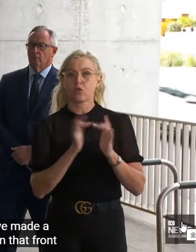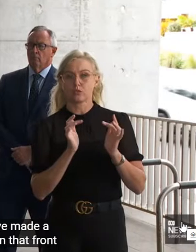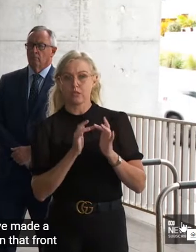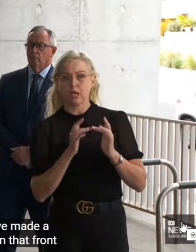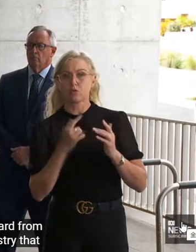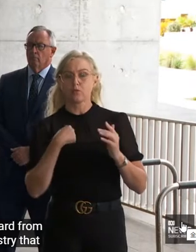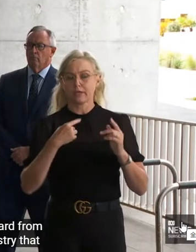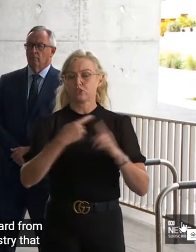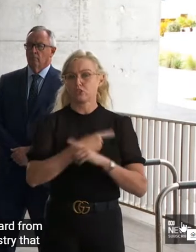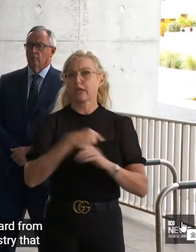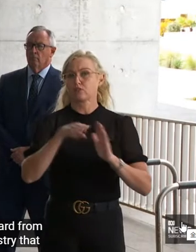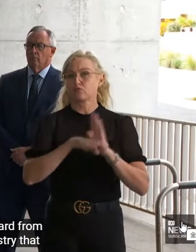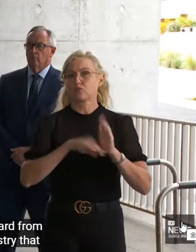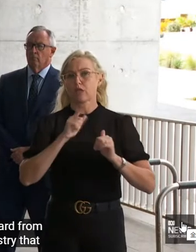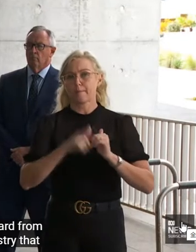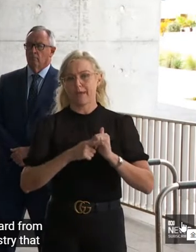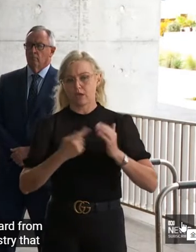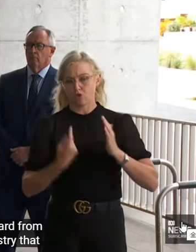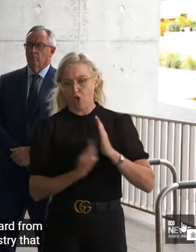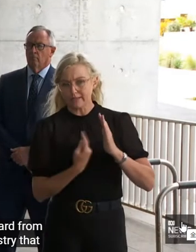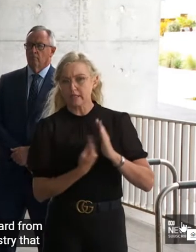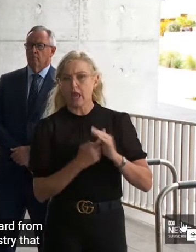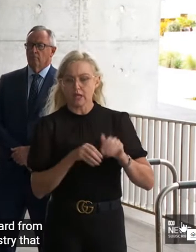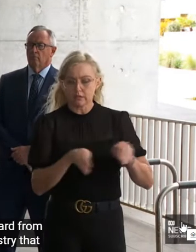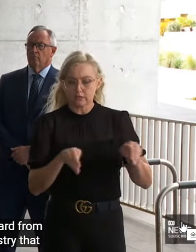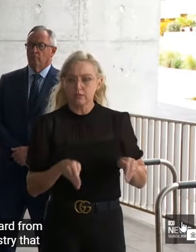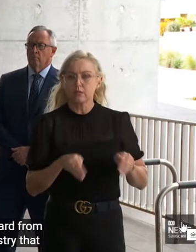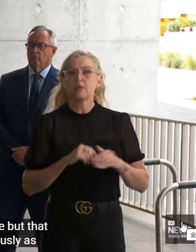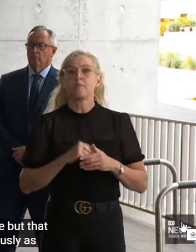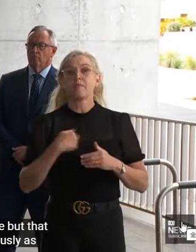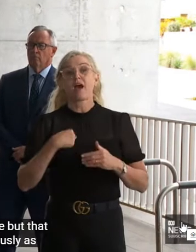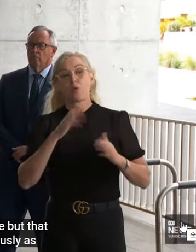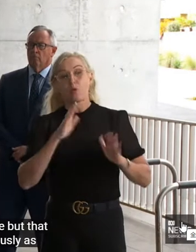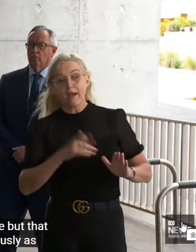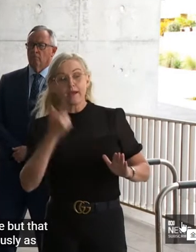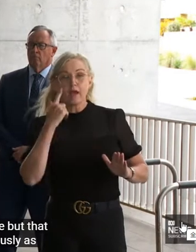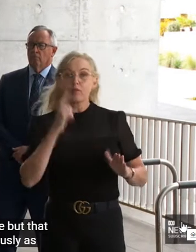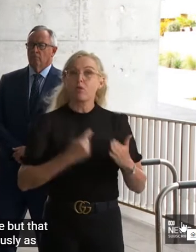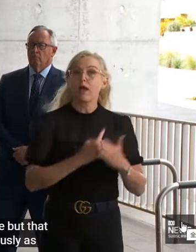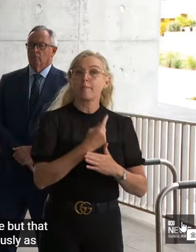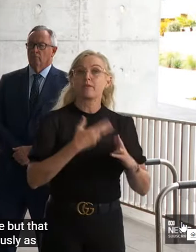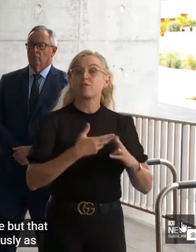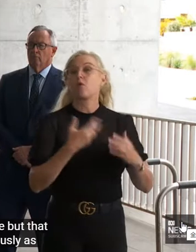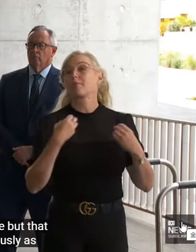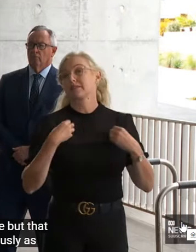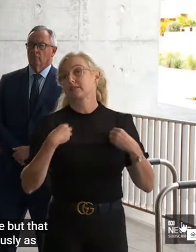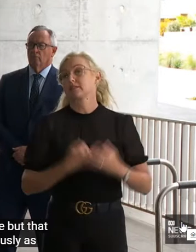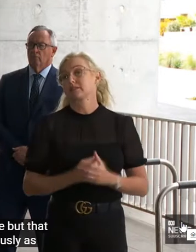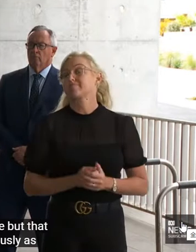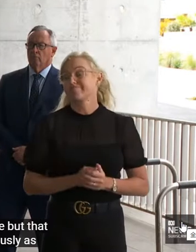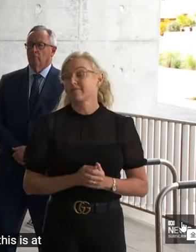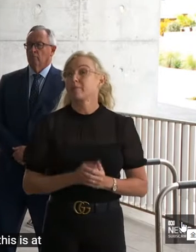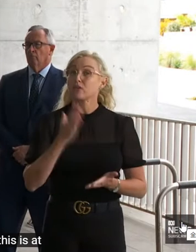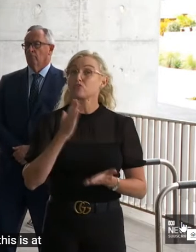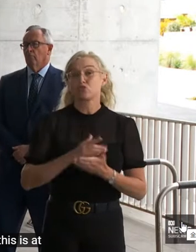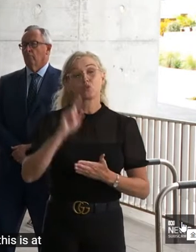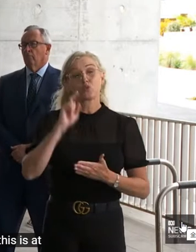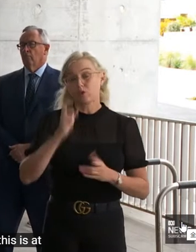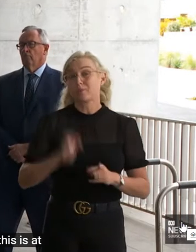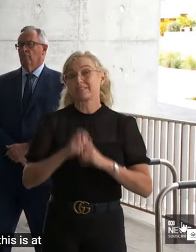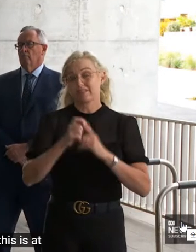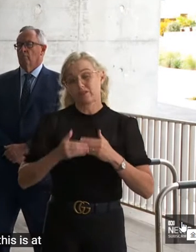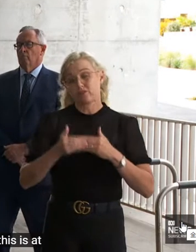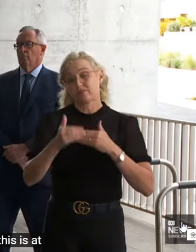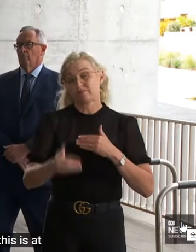a change, but that will be offset, obviously, as cases increase. But this will be a challenging time as we go through